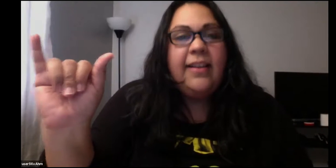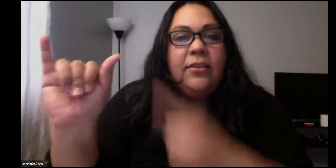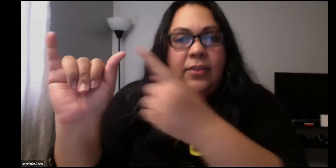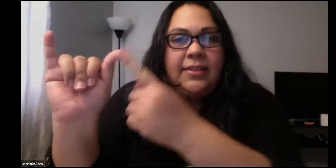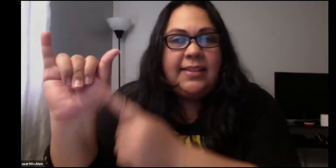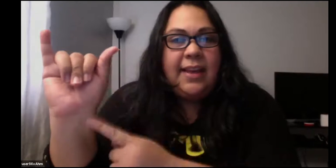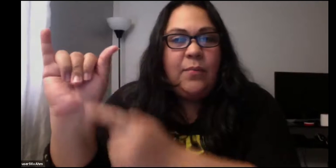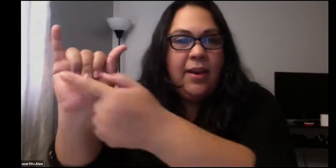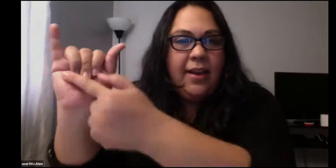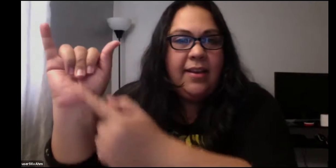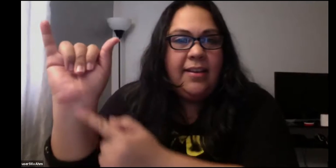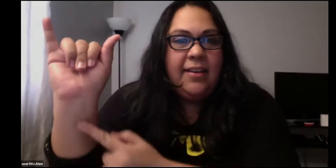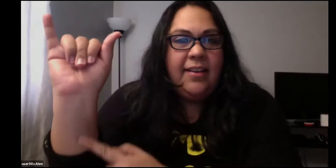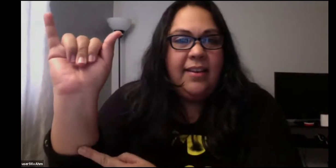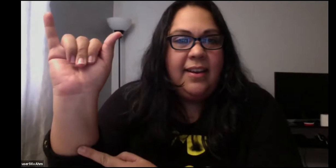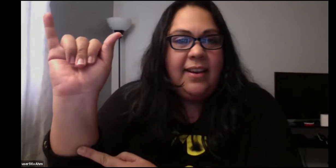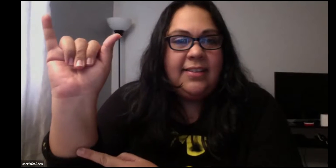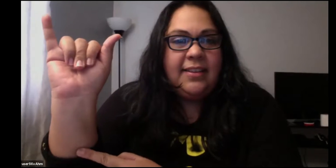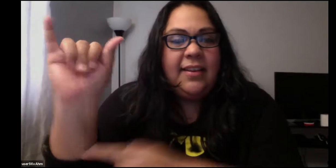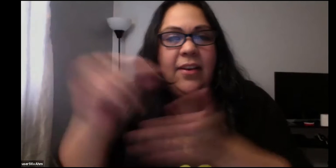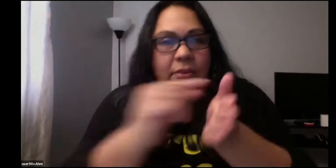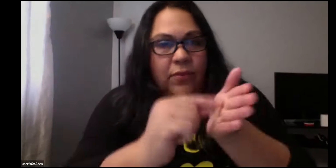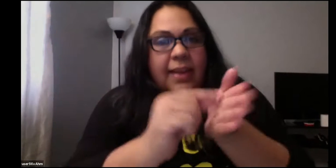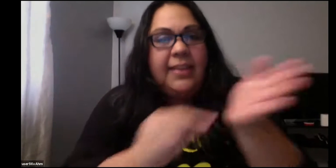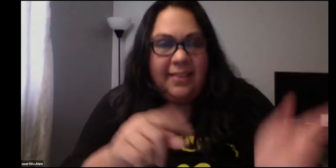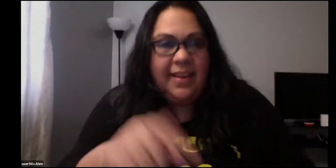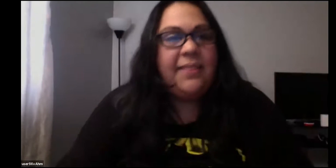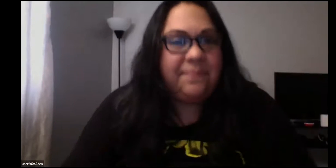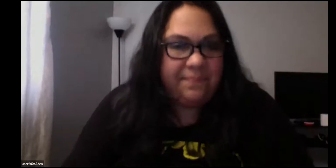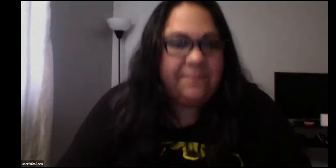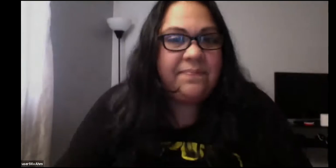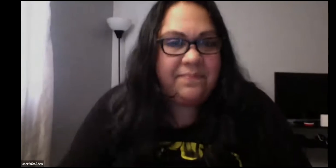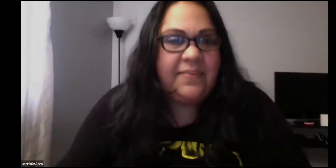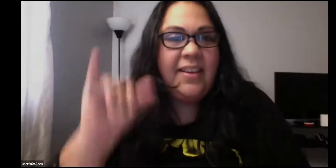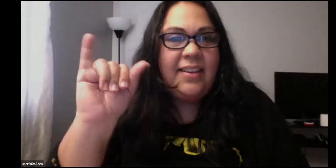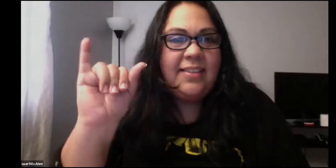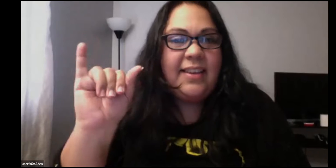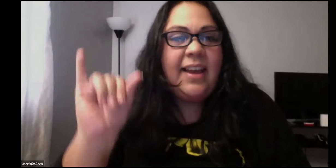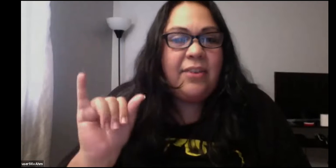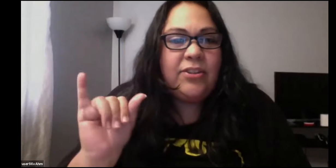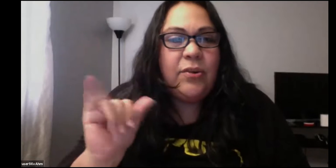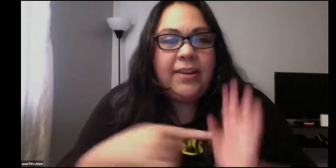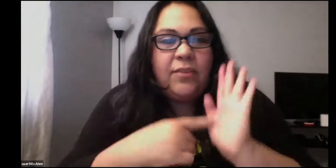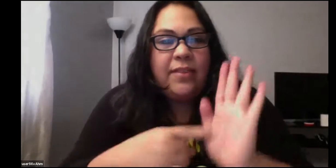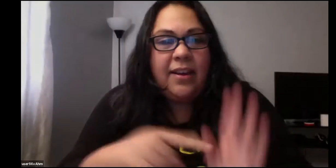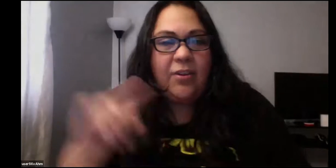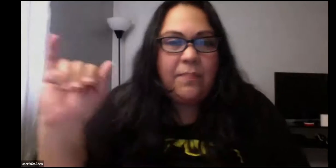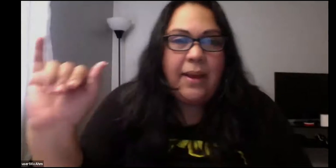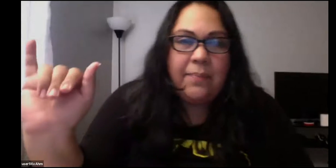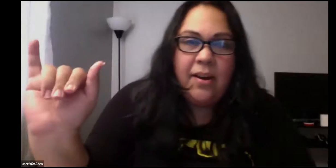looks the same way as how you write it. Yeah. See Erin showing it over there on paper